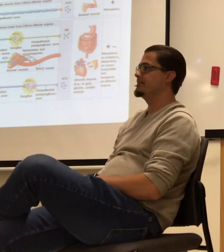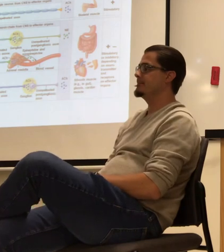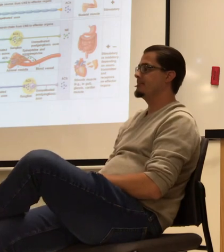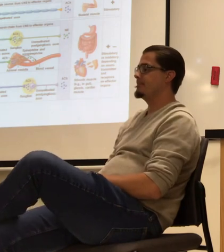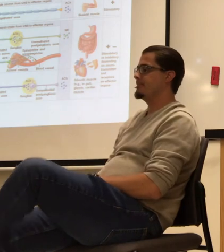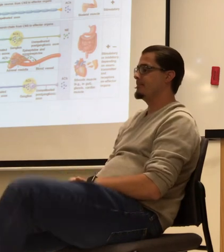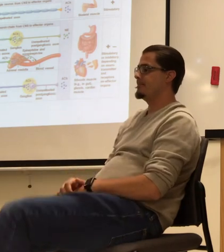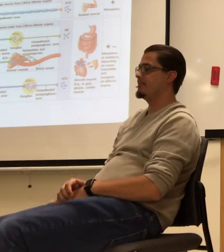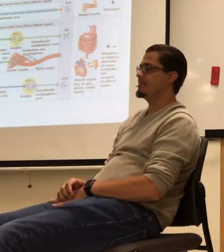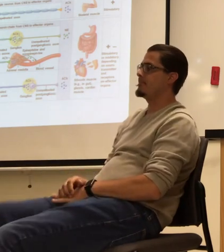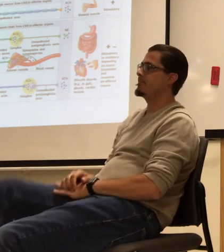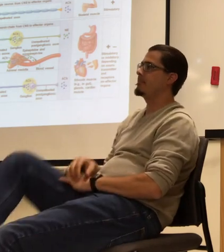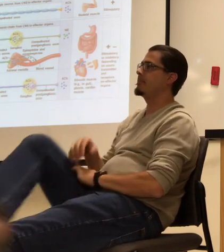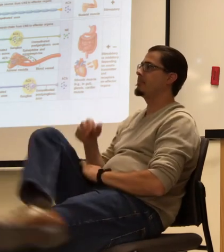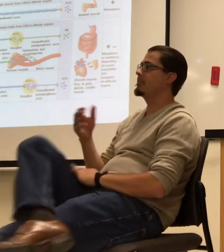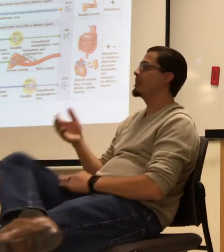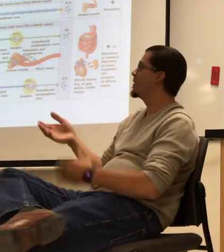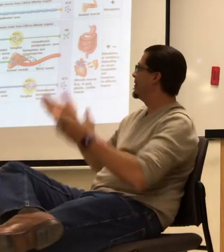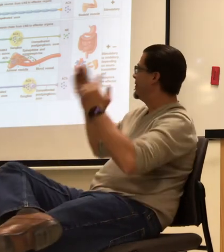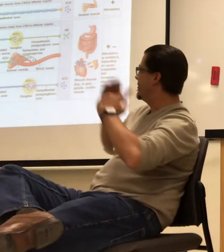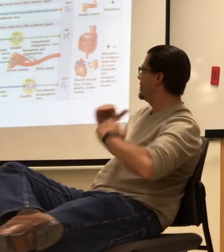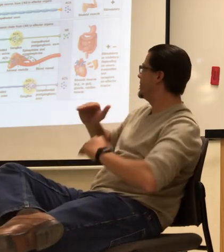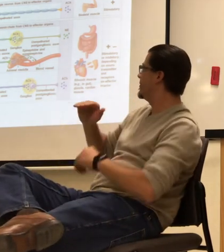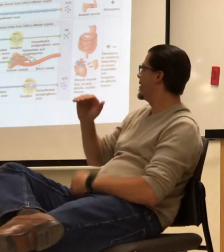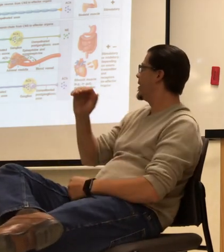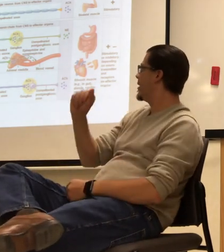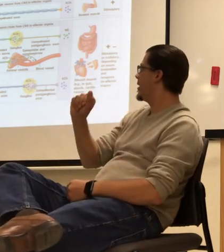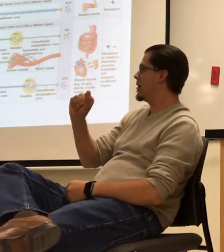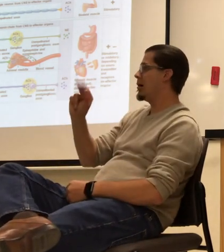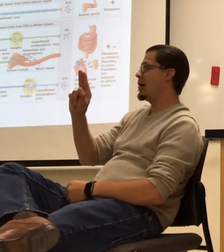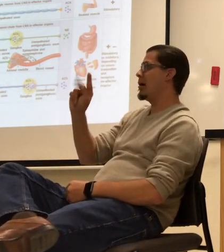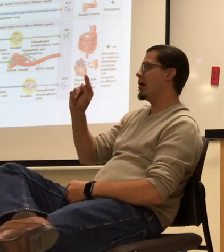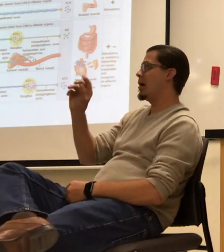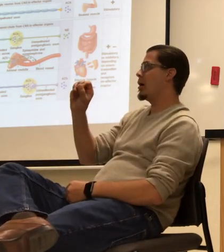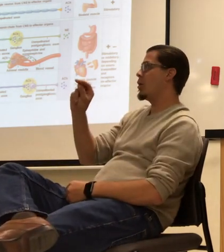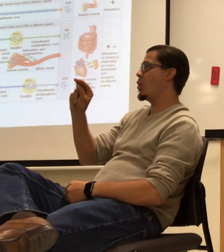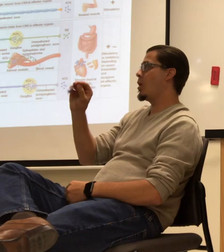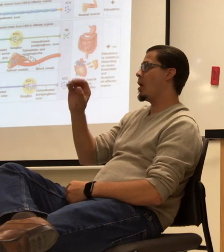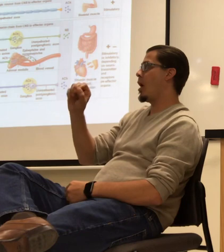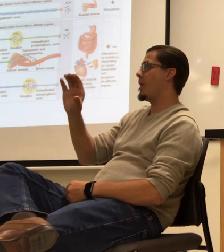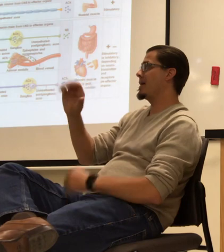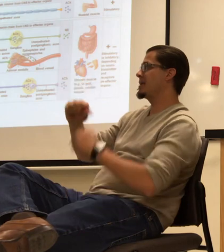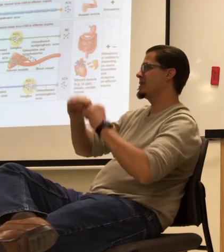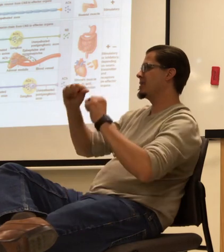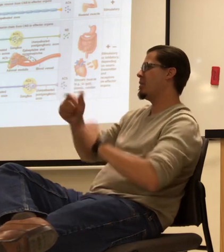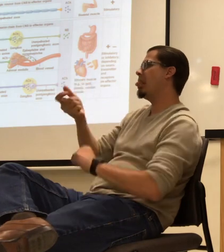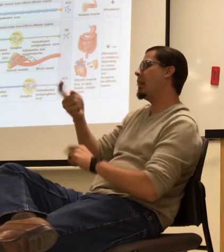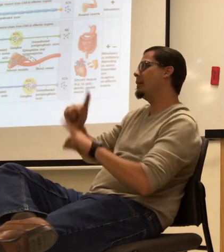The autonomic system's a little different. Let's see here.